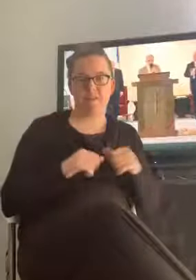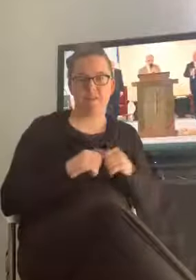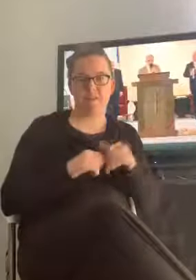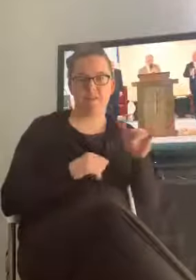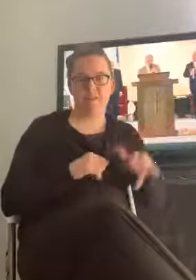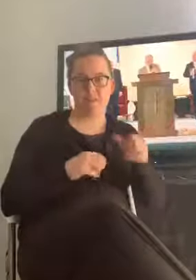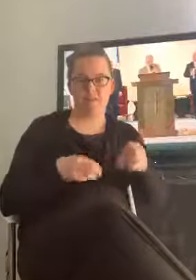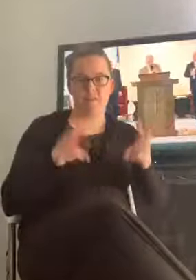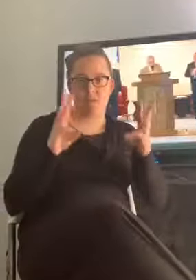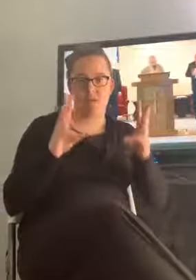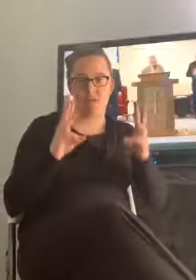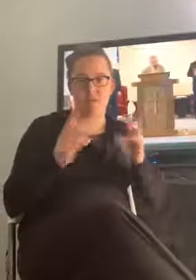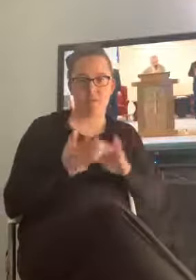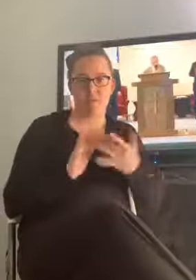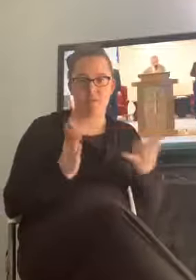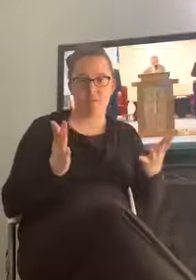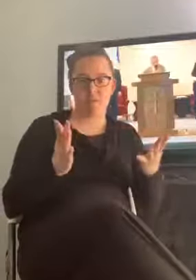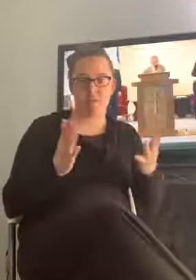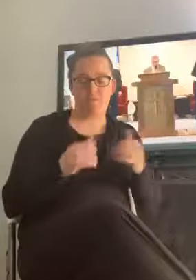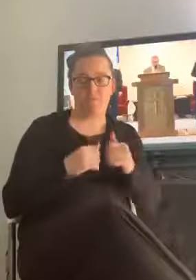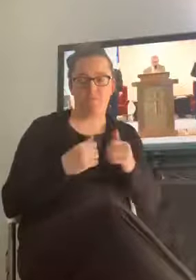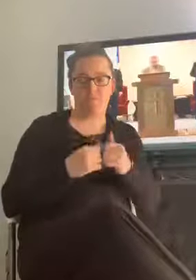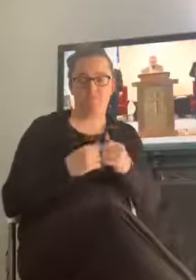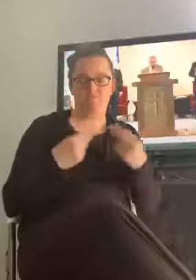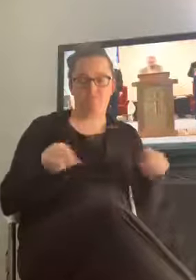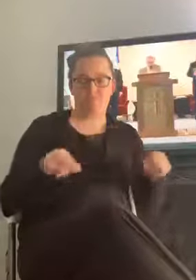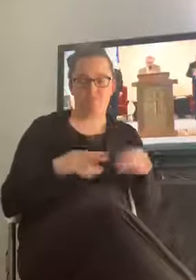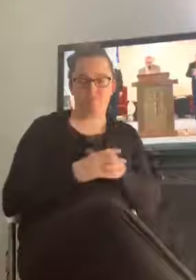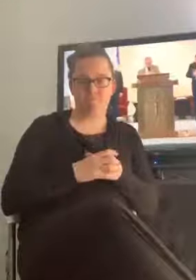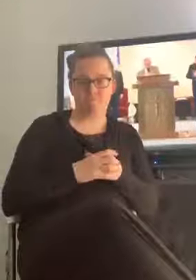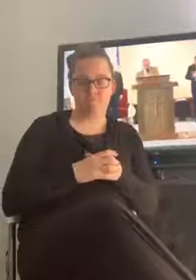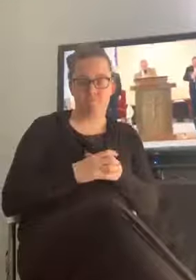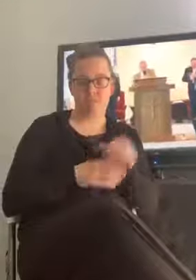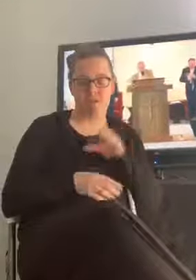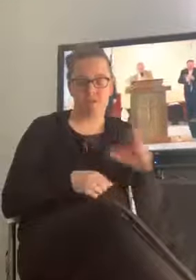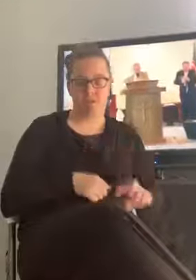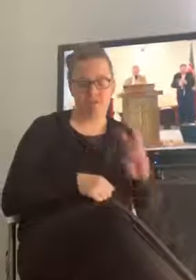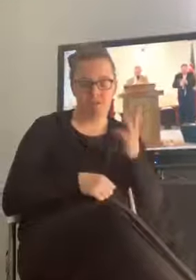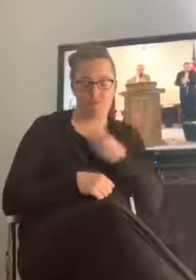fulfilled. Lord Jesus, we come before your presence this morning,